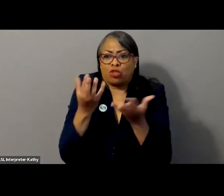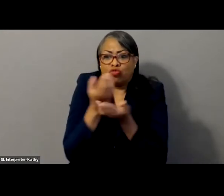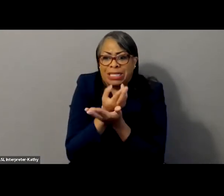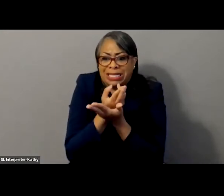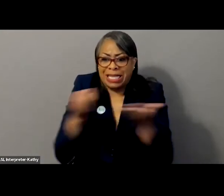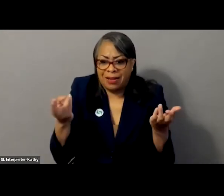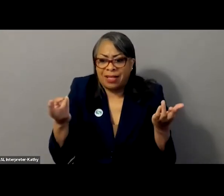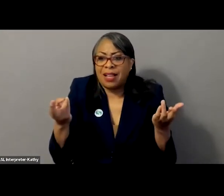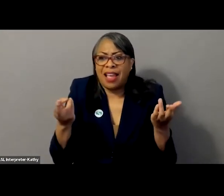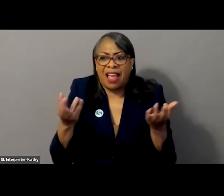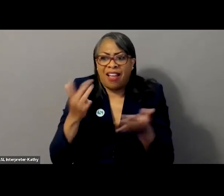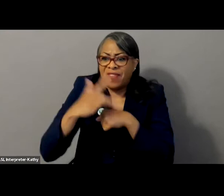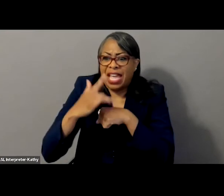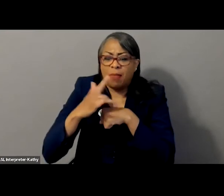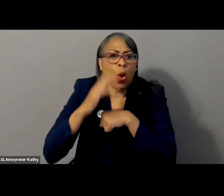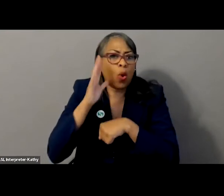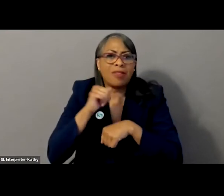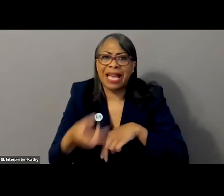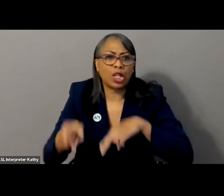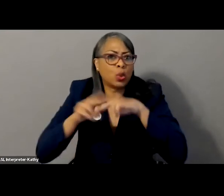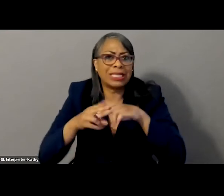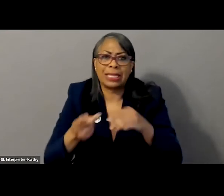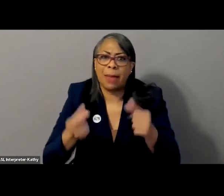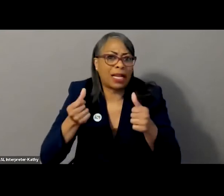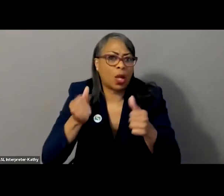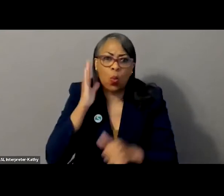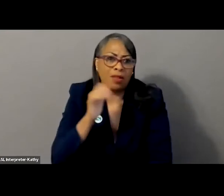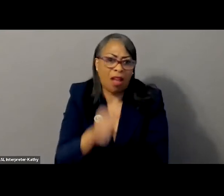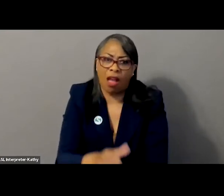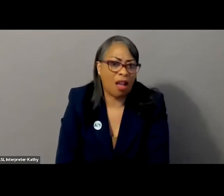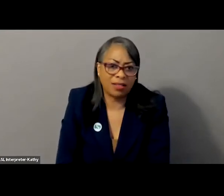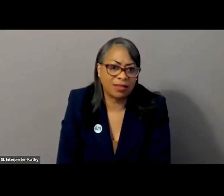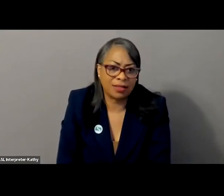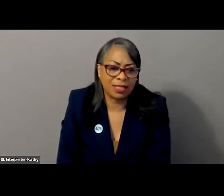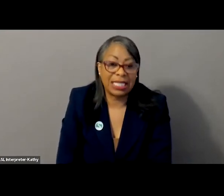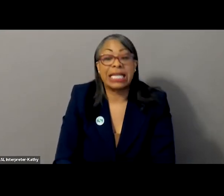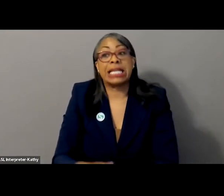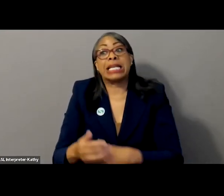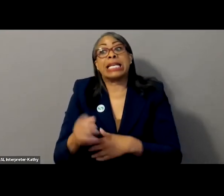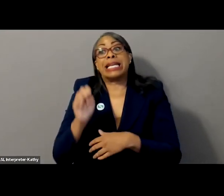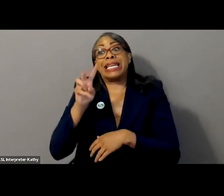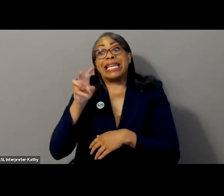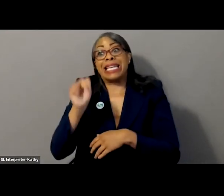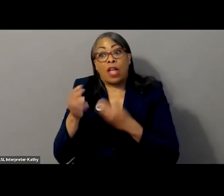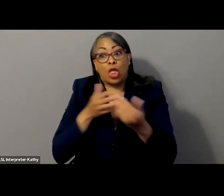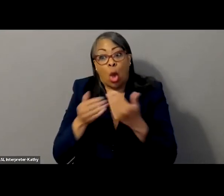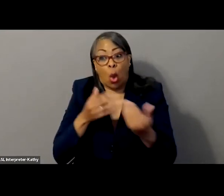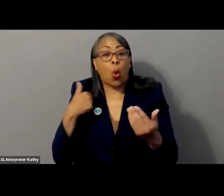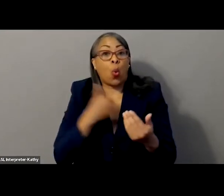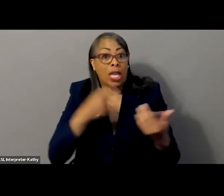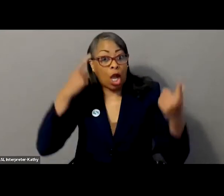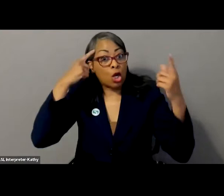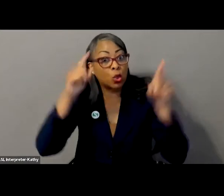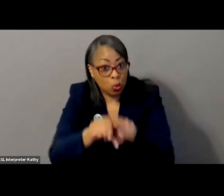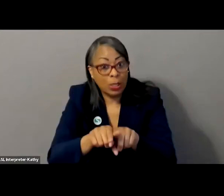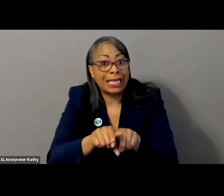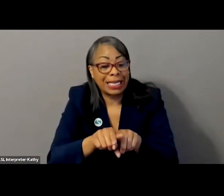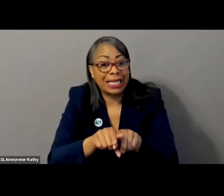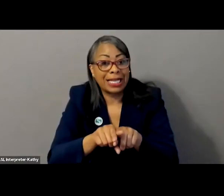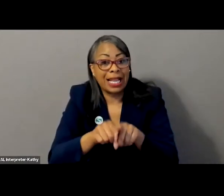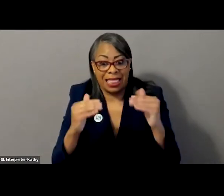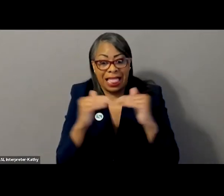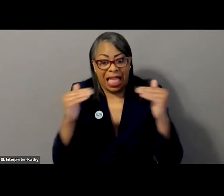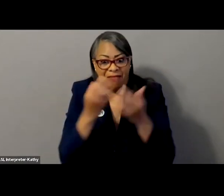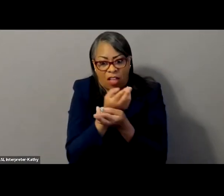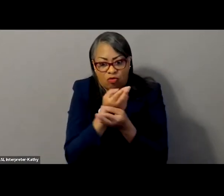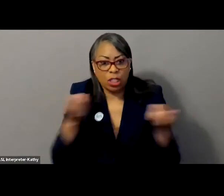was not going to increase dramatically, even though we agreed, I think, that I know that the level of